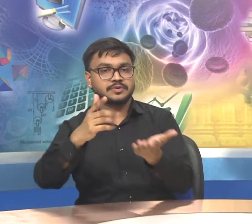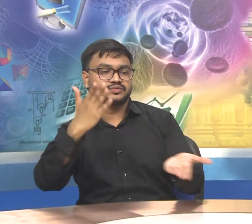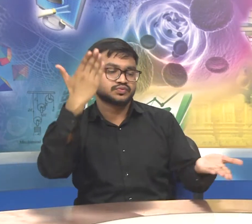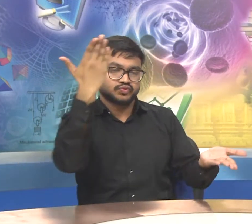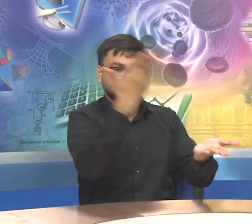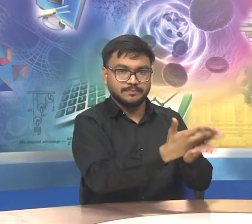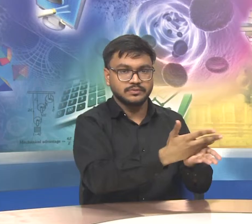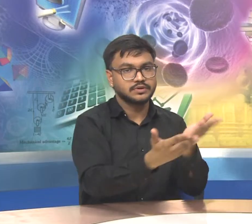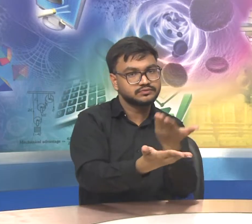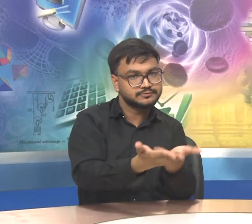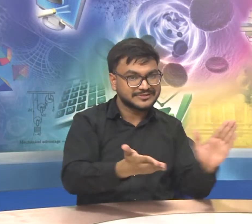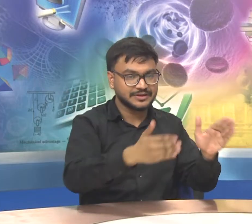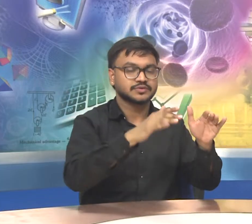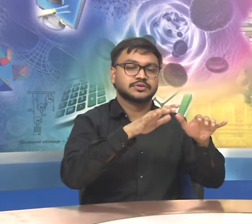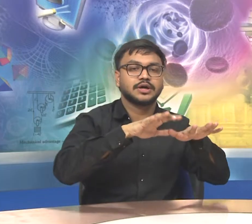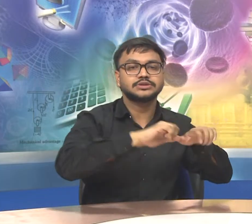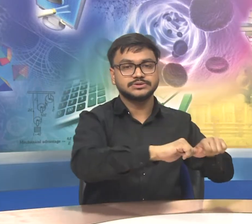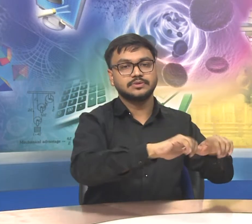Supreme Court or High Court.